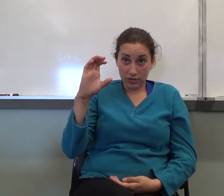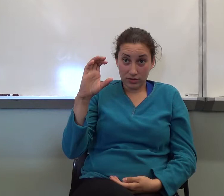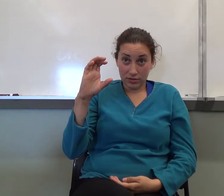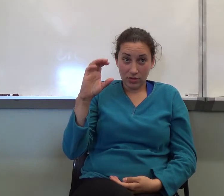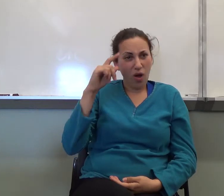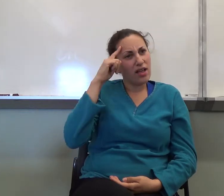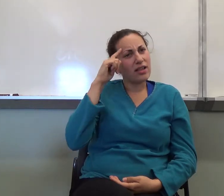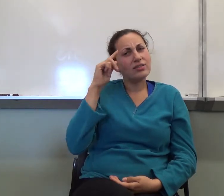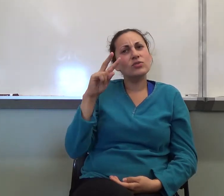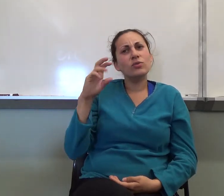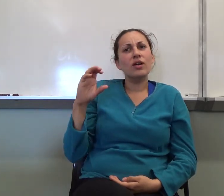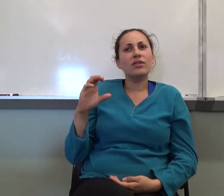Okay, can we see amount and base?